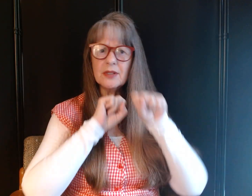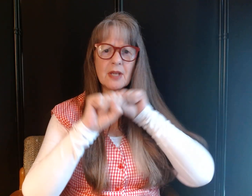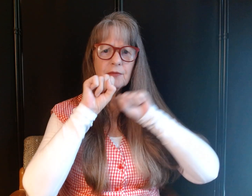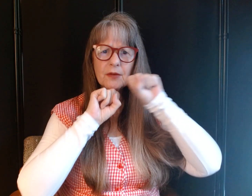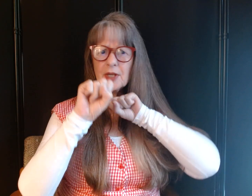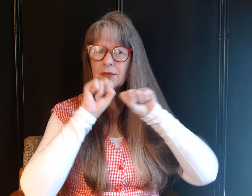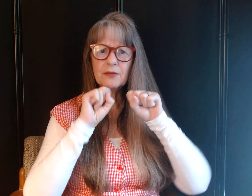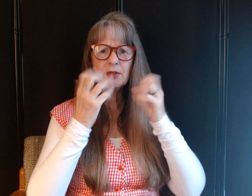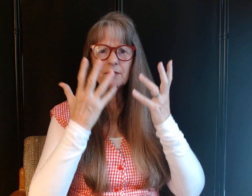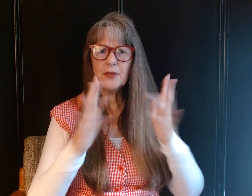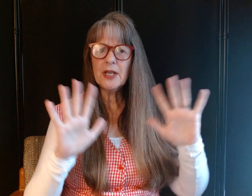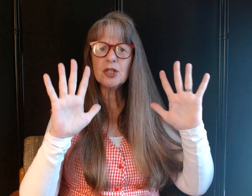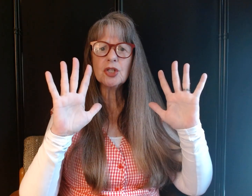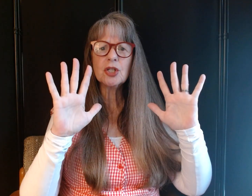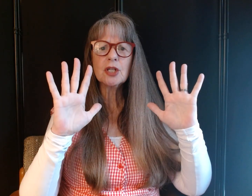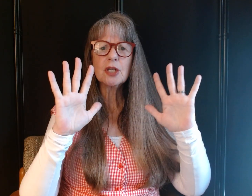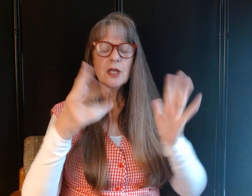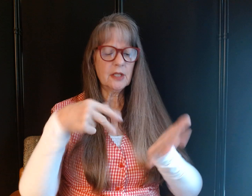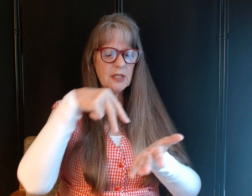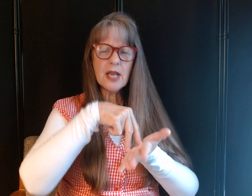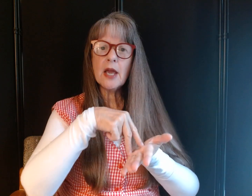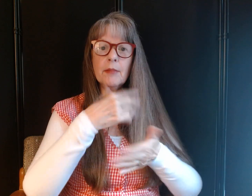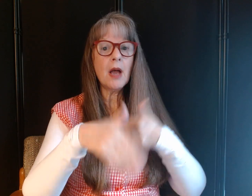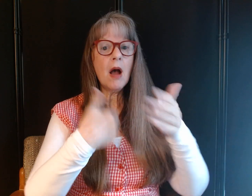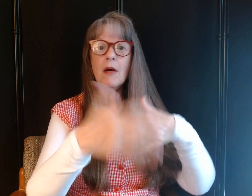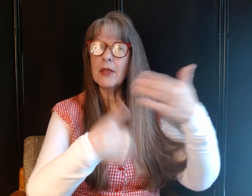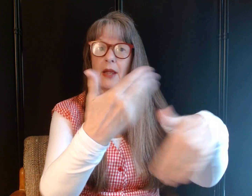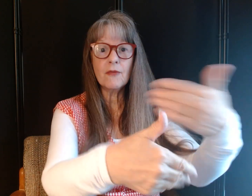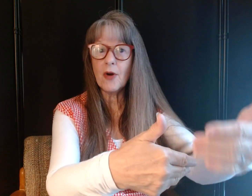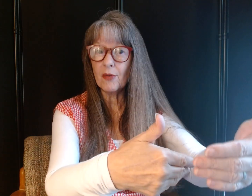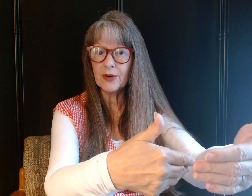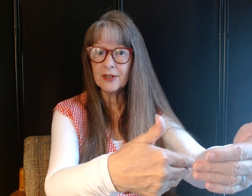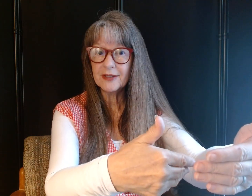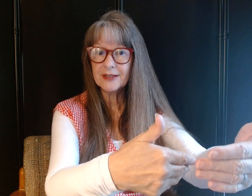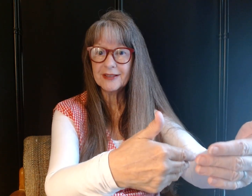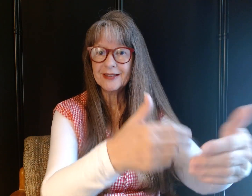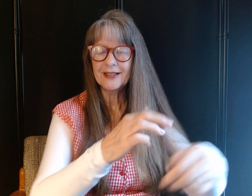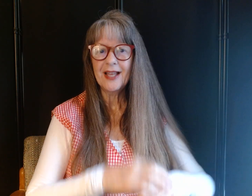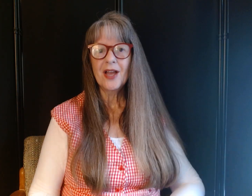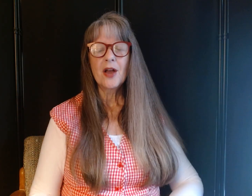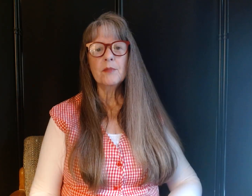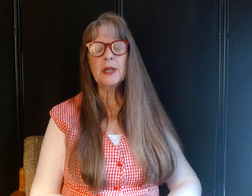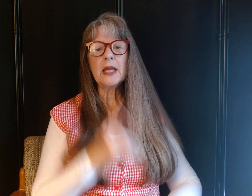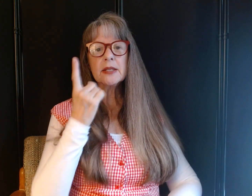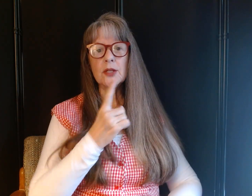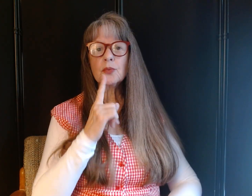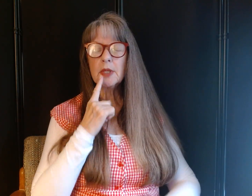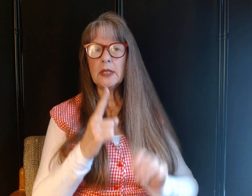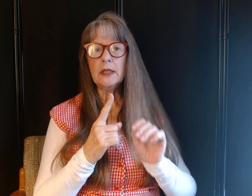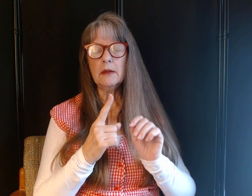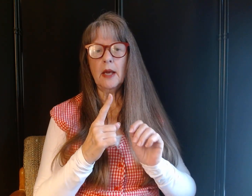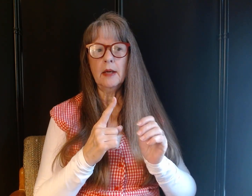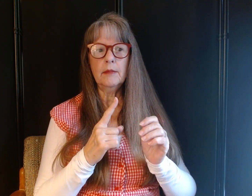tough, tough, tough, tough, tough, finish, stand up, oh, and they go forward, because that's really,